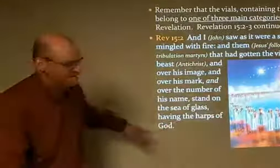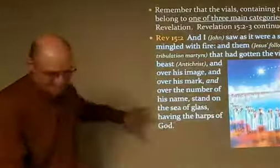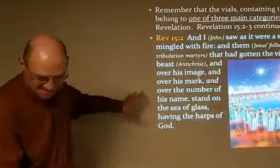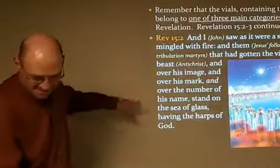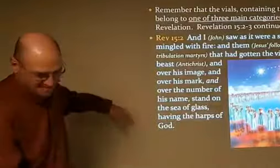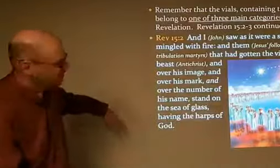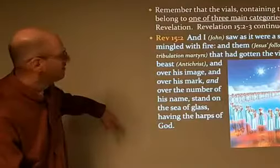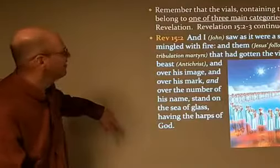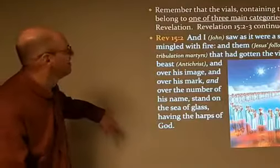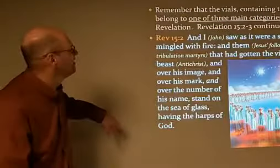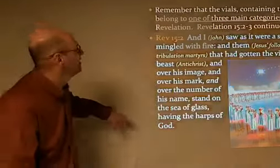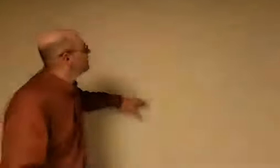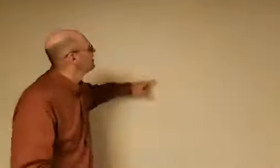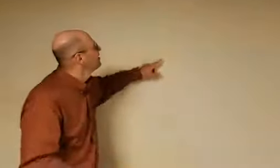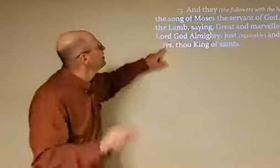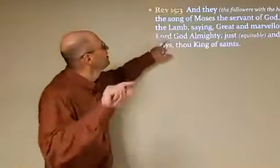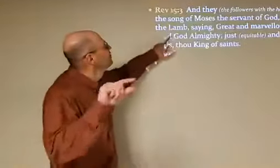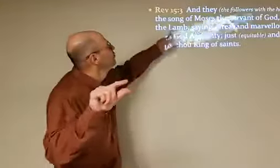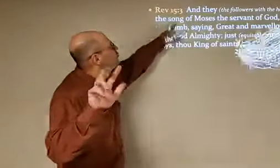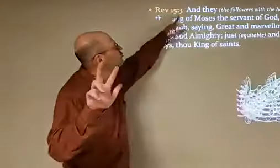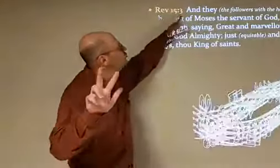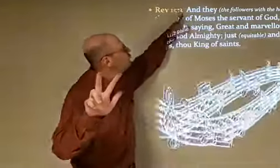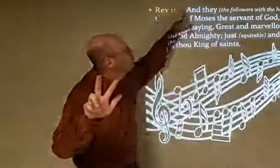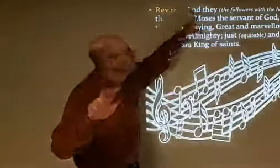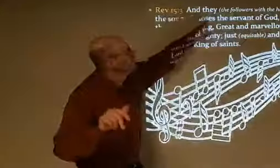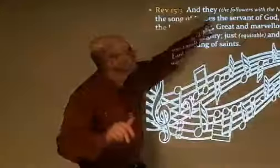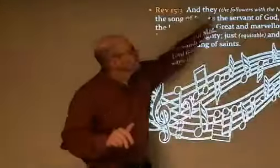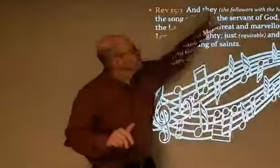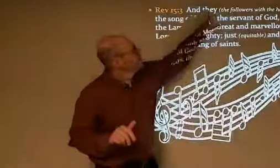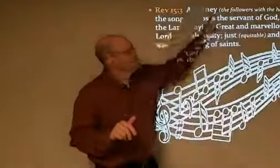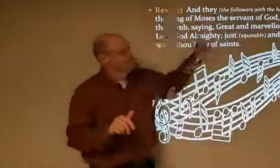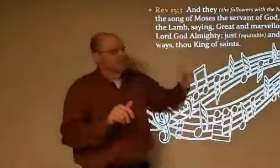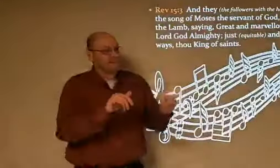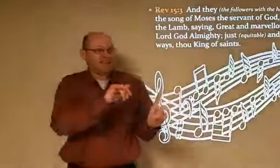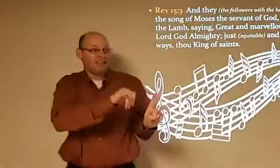having the harps of God. Continuing with verse 3.